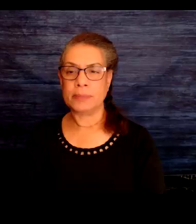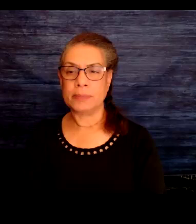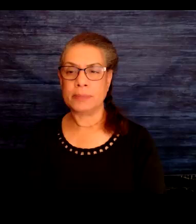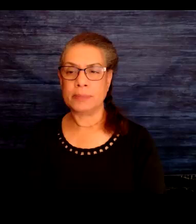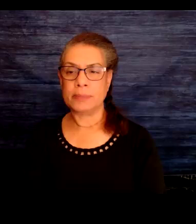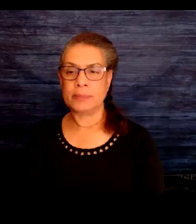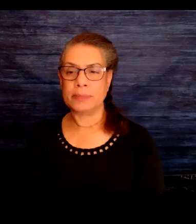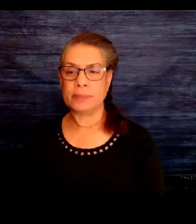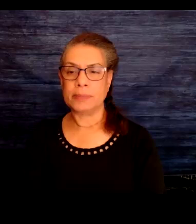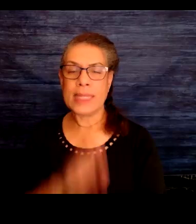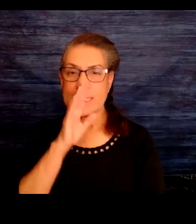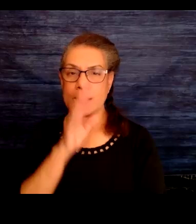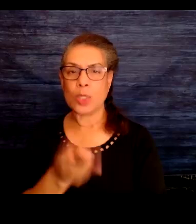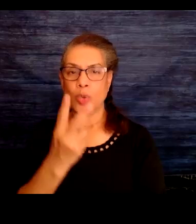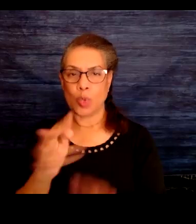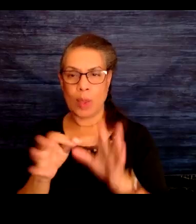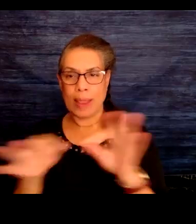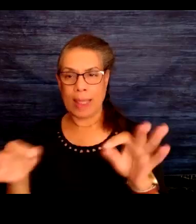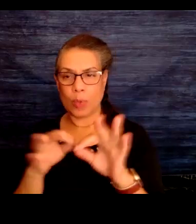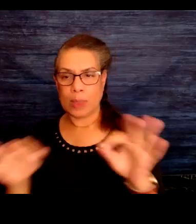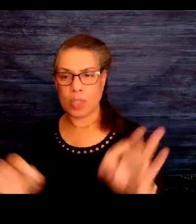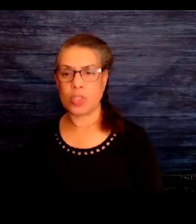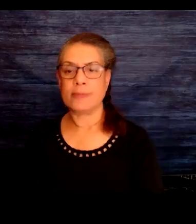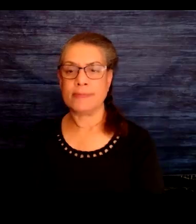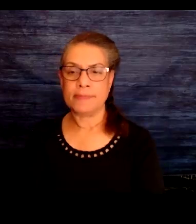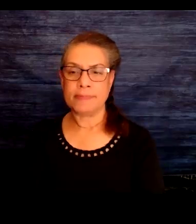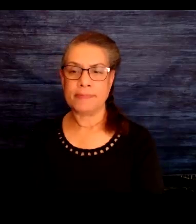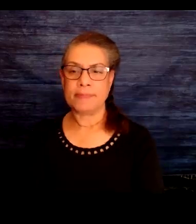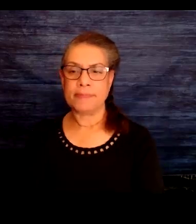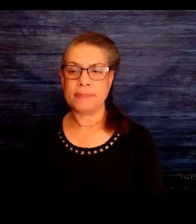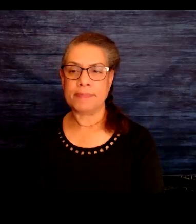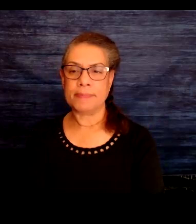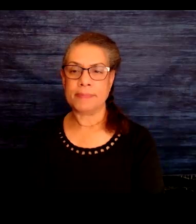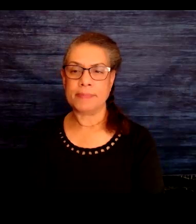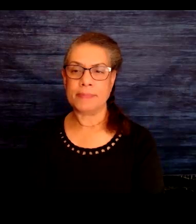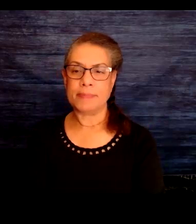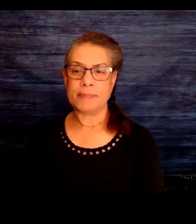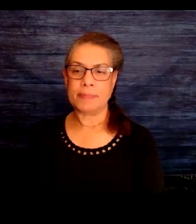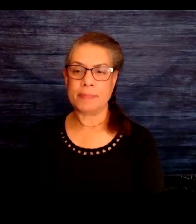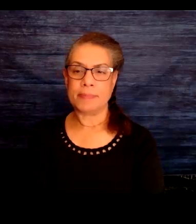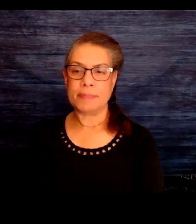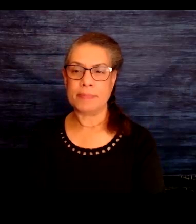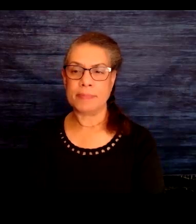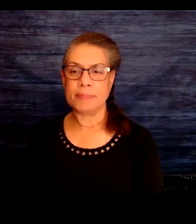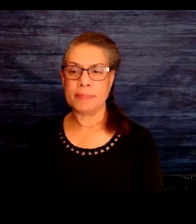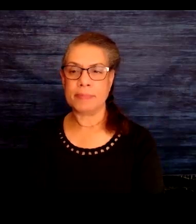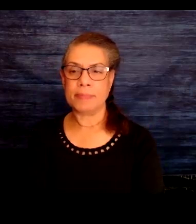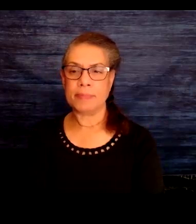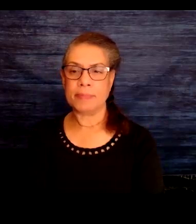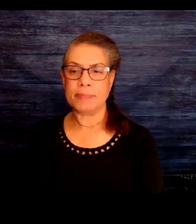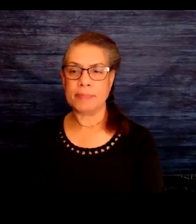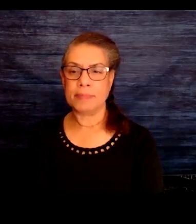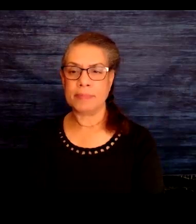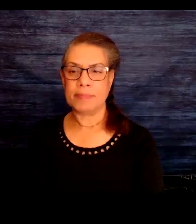docere coepi, sciebam me nunquam divitum futurum esse, sed votam perpetuatis non